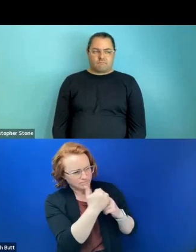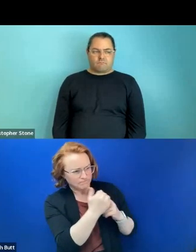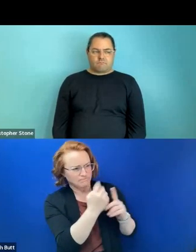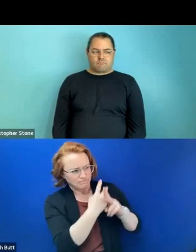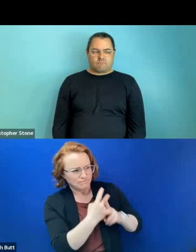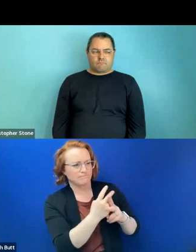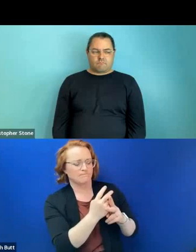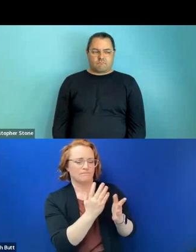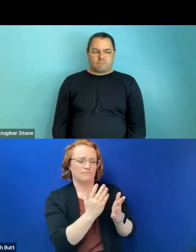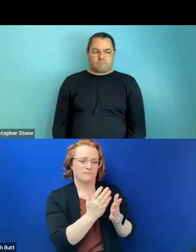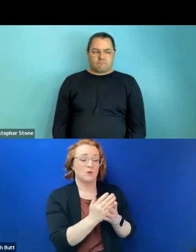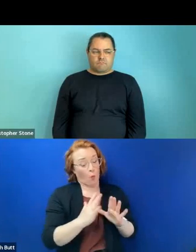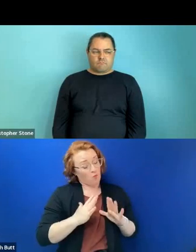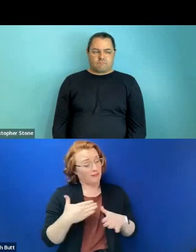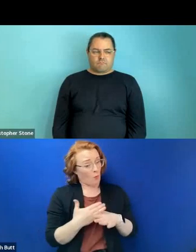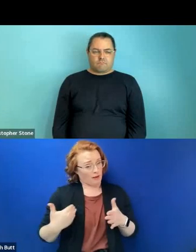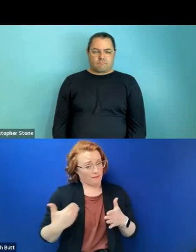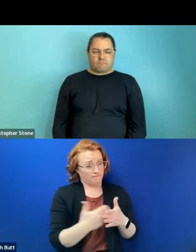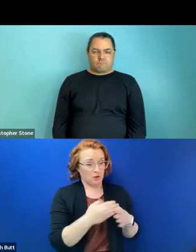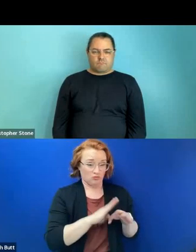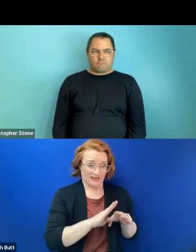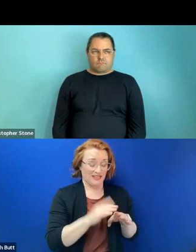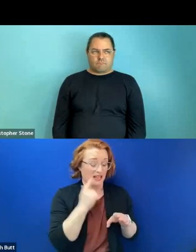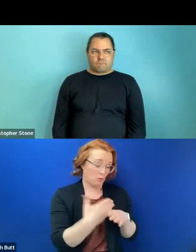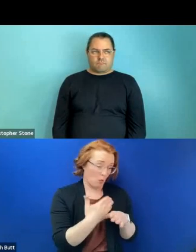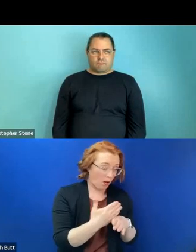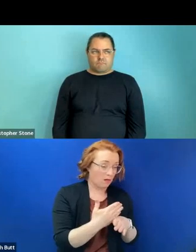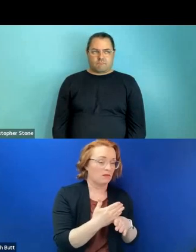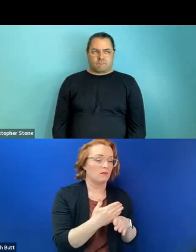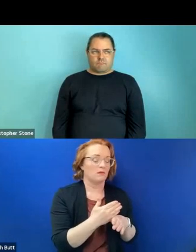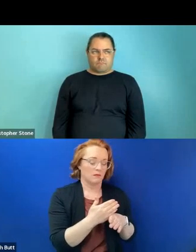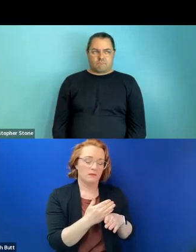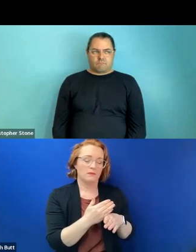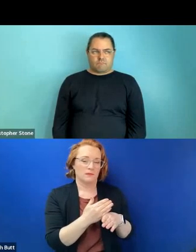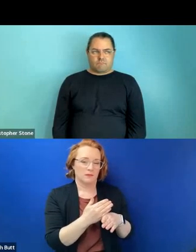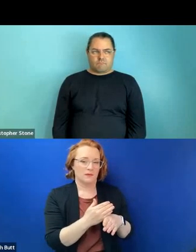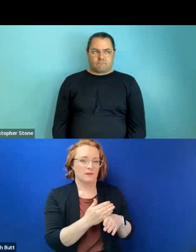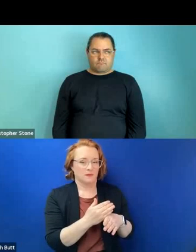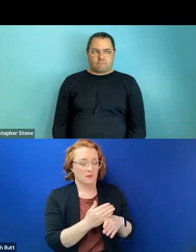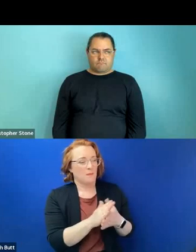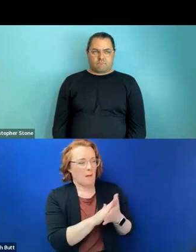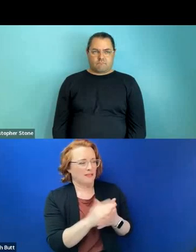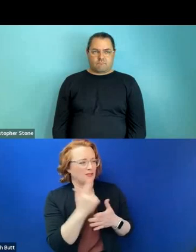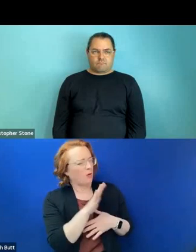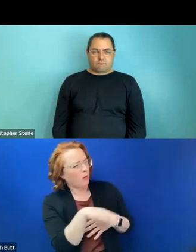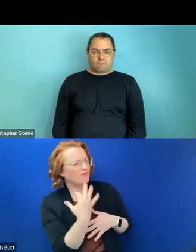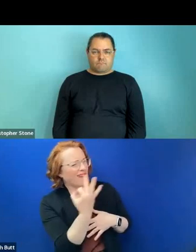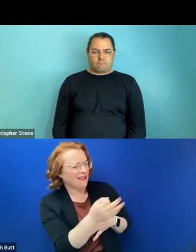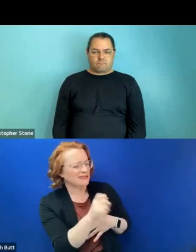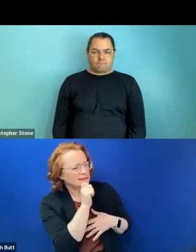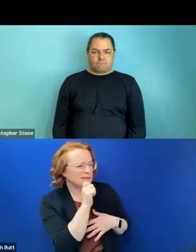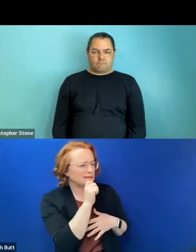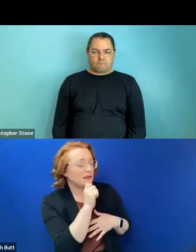sure that while you're already working in some areas, that you can ask questions and be